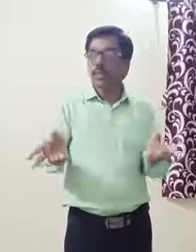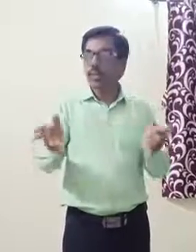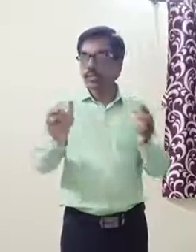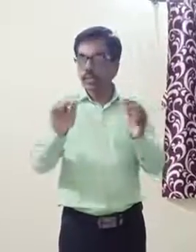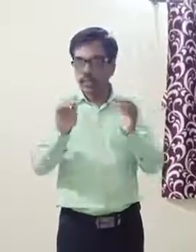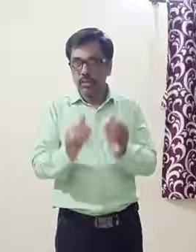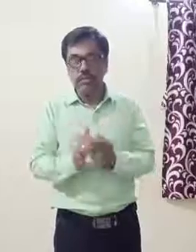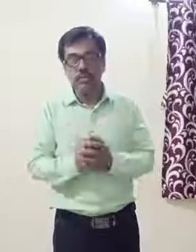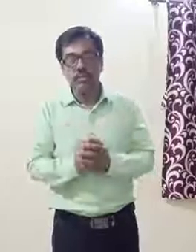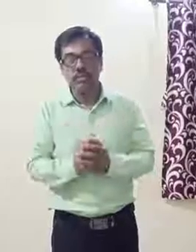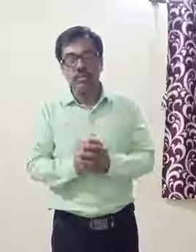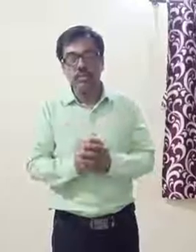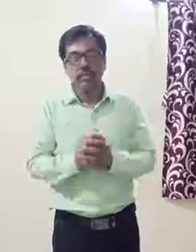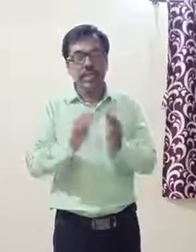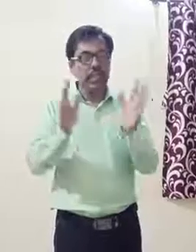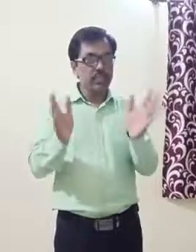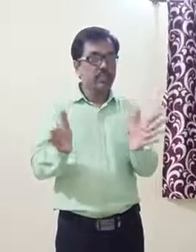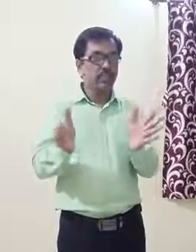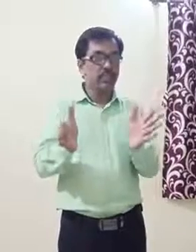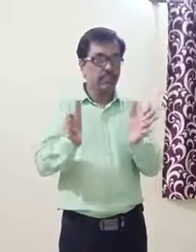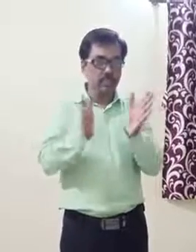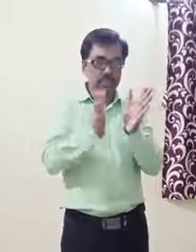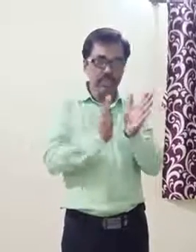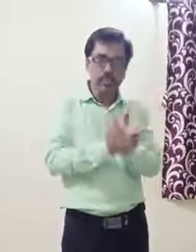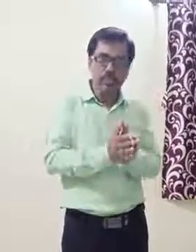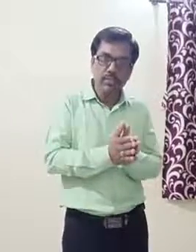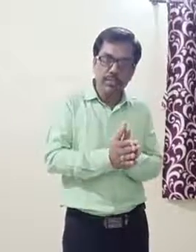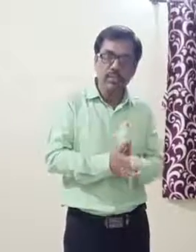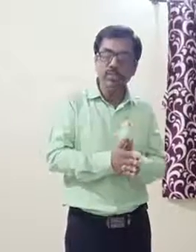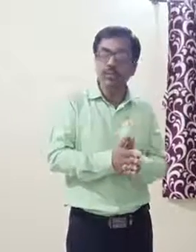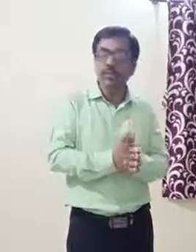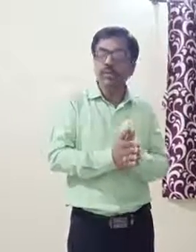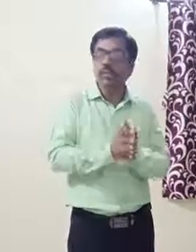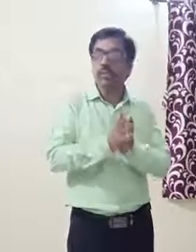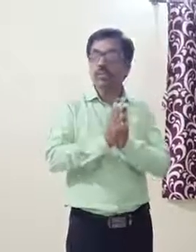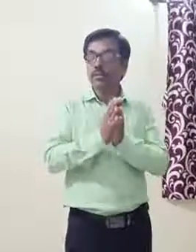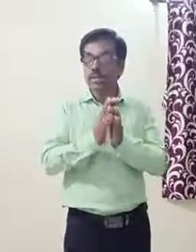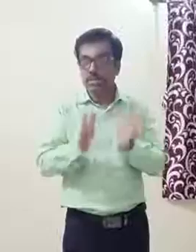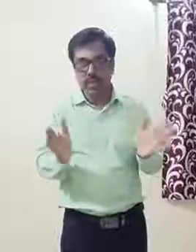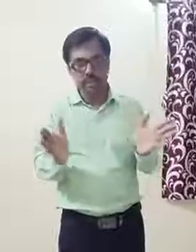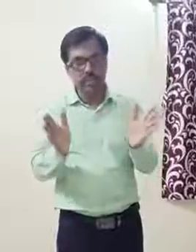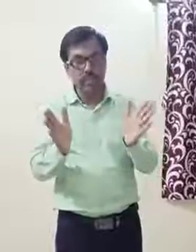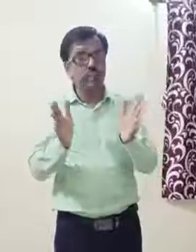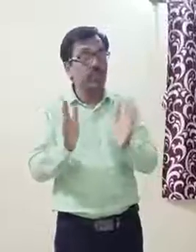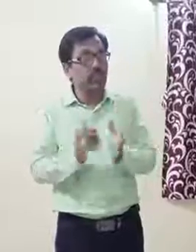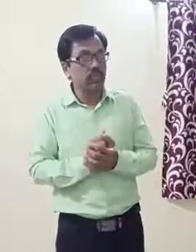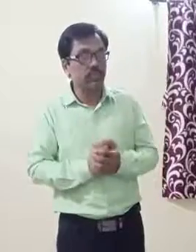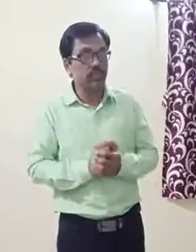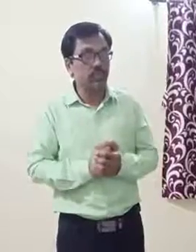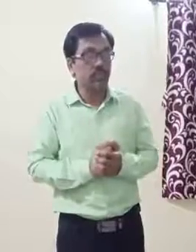under his control, the reactions to the Napoleon's rule was not satisfactory, it was mixed. Means